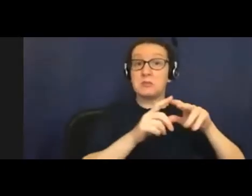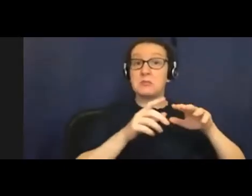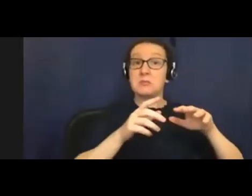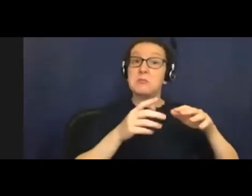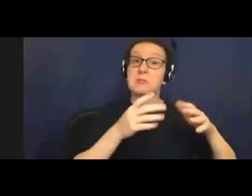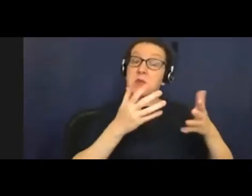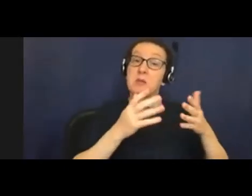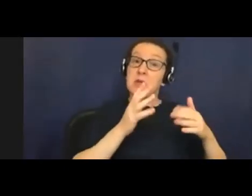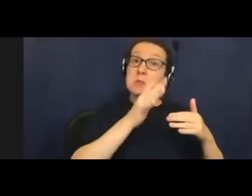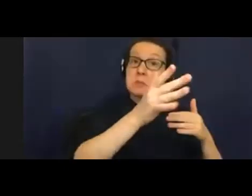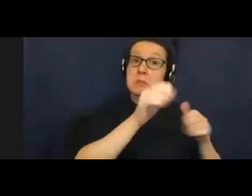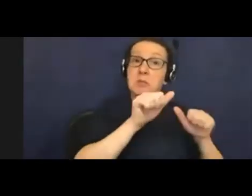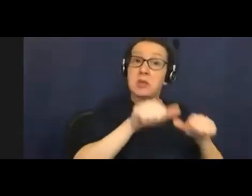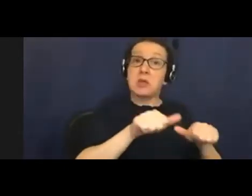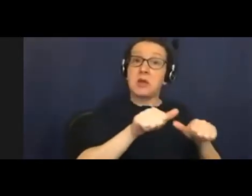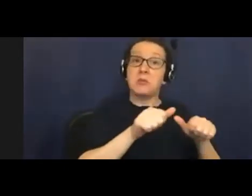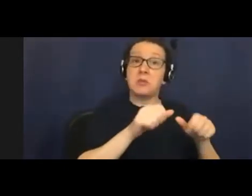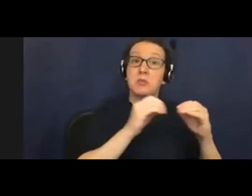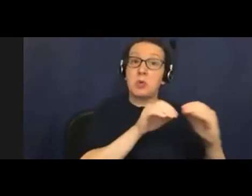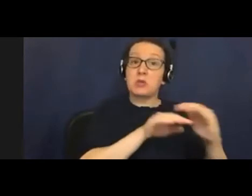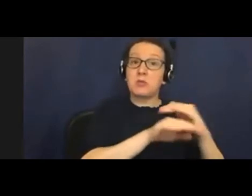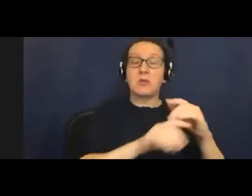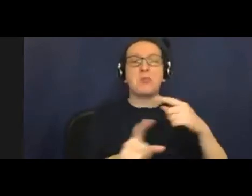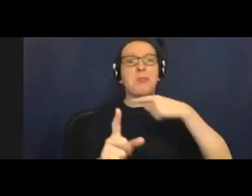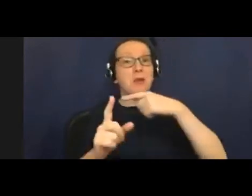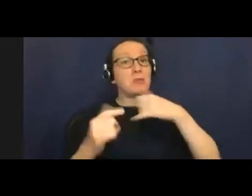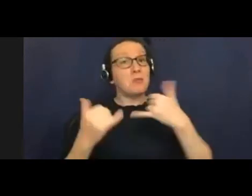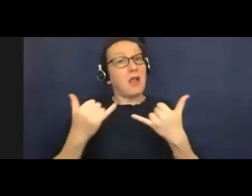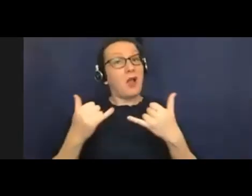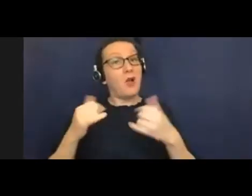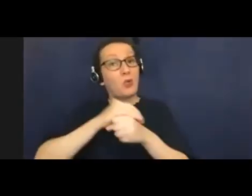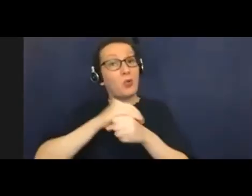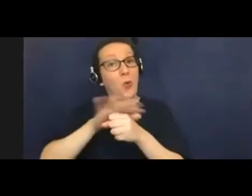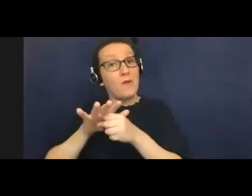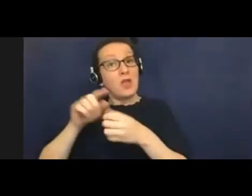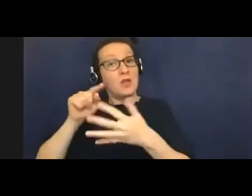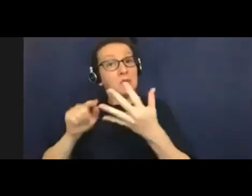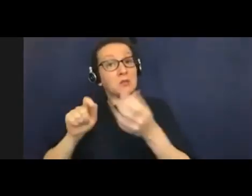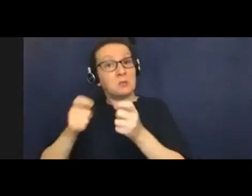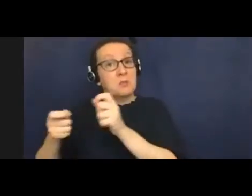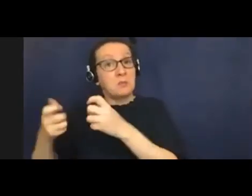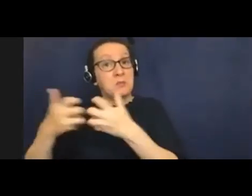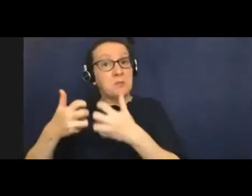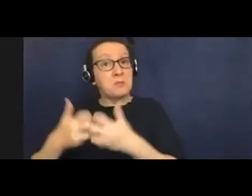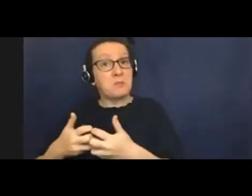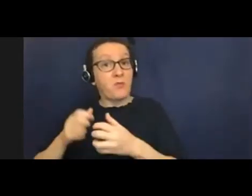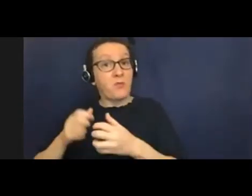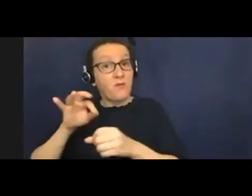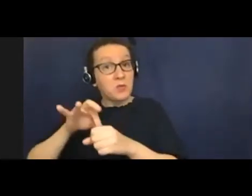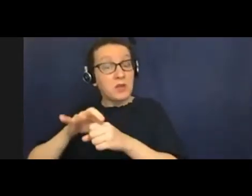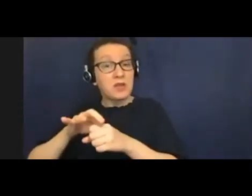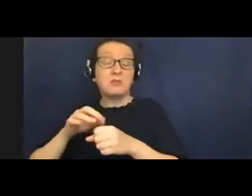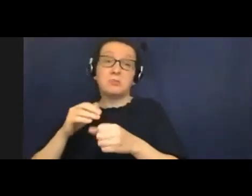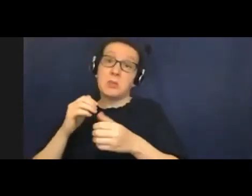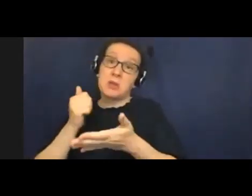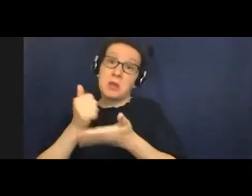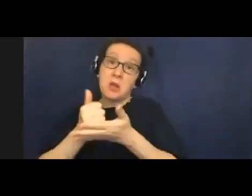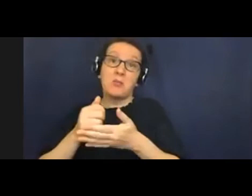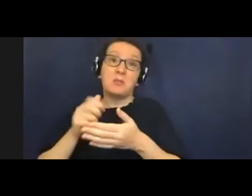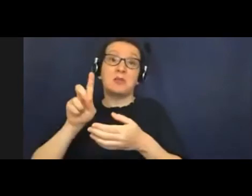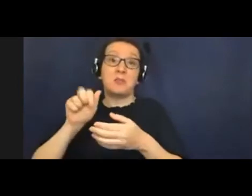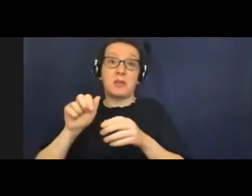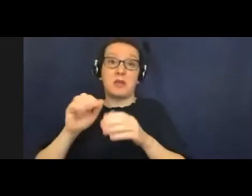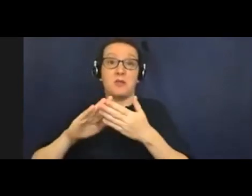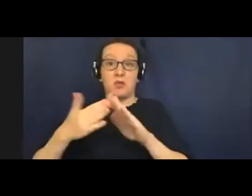disability, and advocates here are concerned that some might choose skipping voting altogether rather than risk